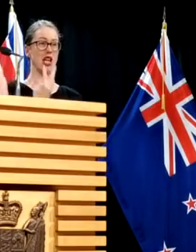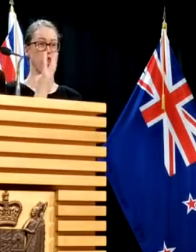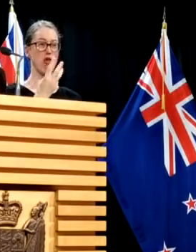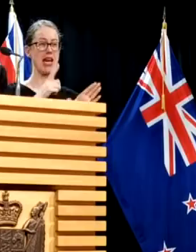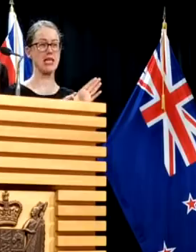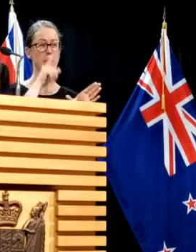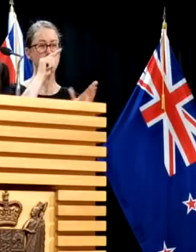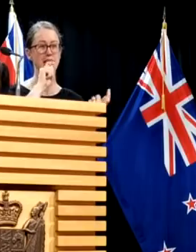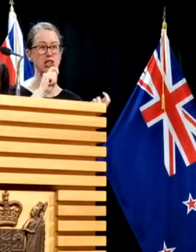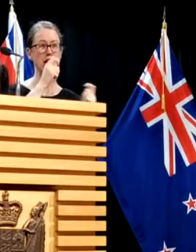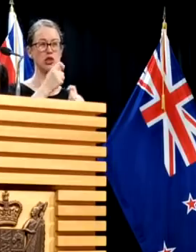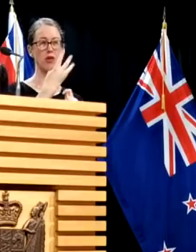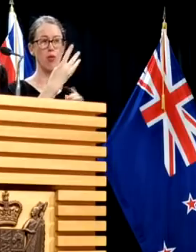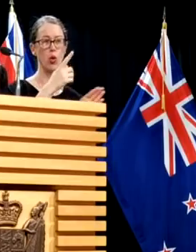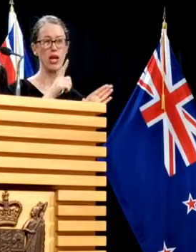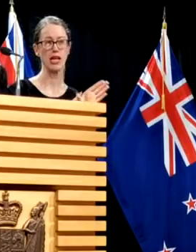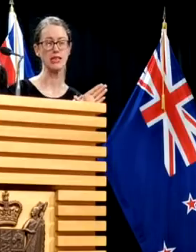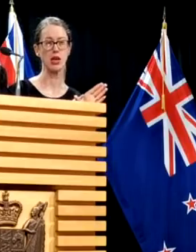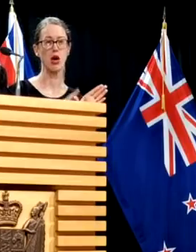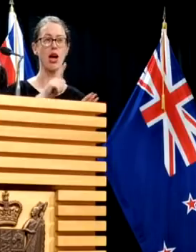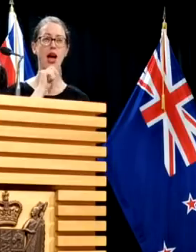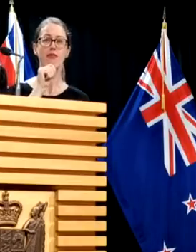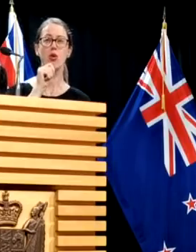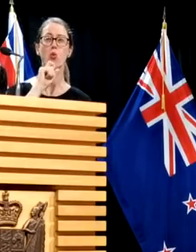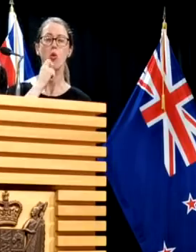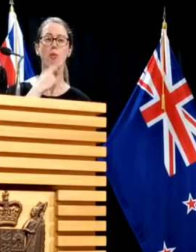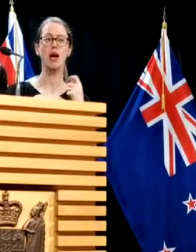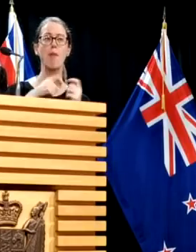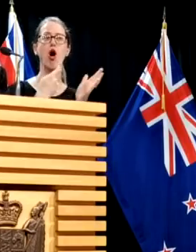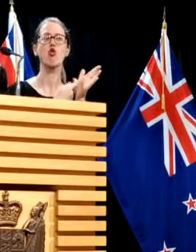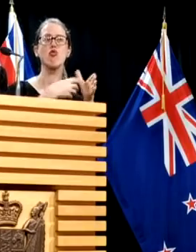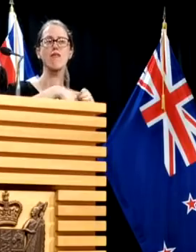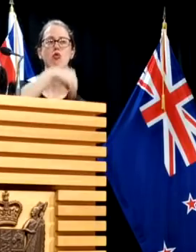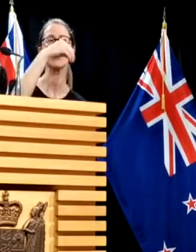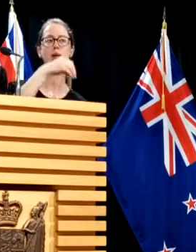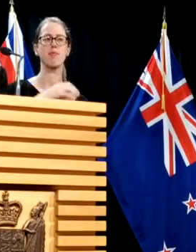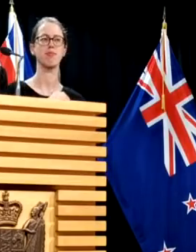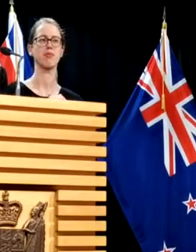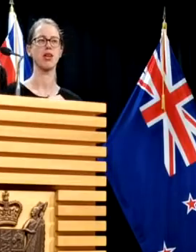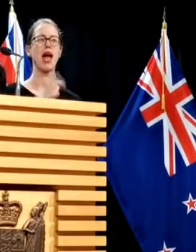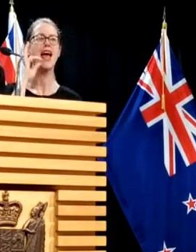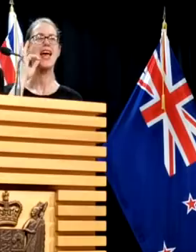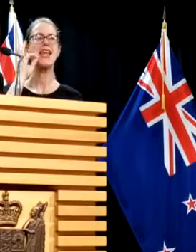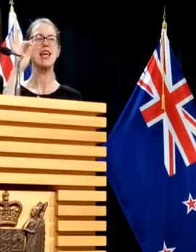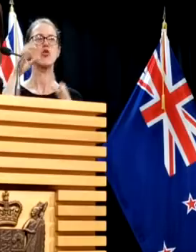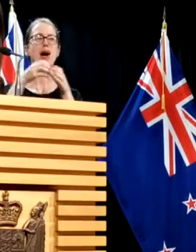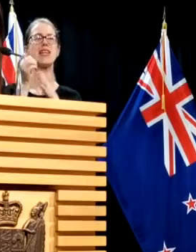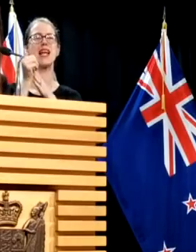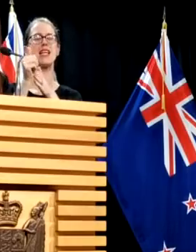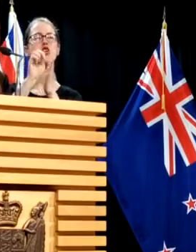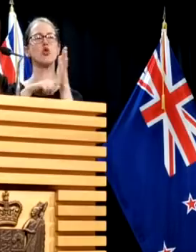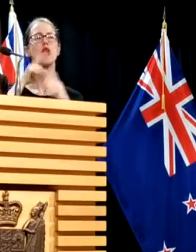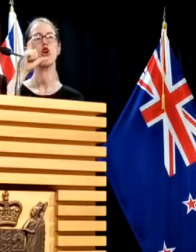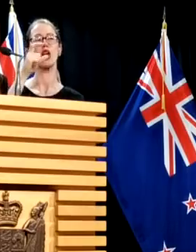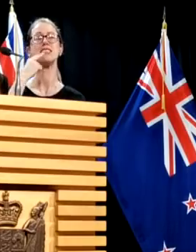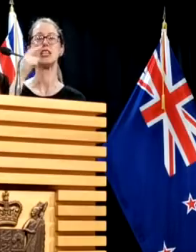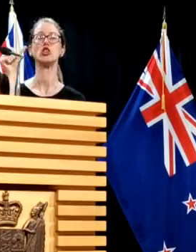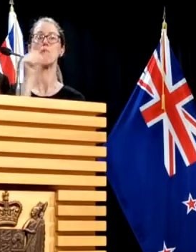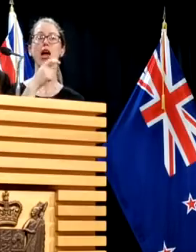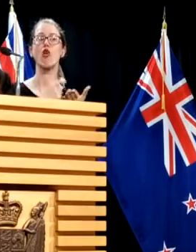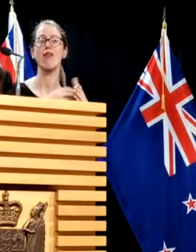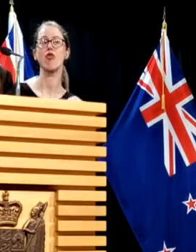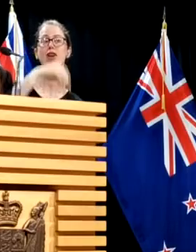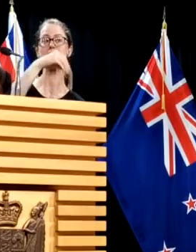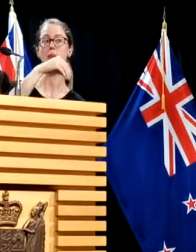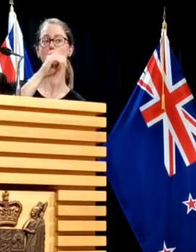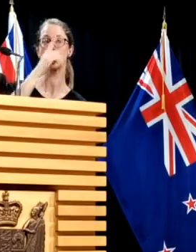you're not quite sure if you want a referendum on that or not. Judith Collins has said very clearly that the National Party position is that it would need a referendum. No, I think what I was saying was that this is a